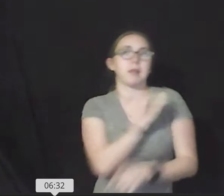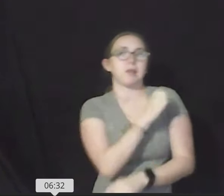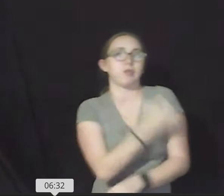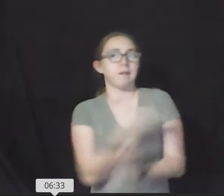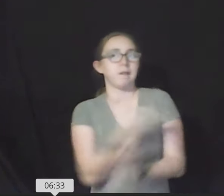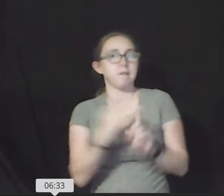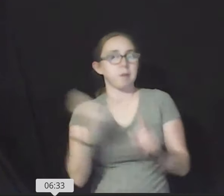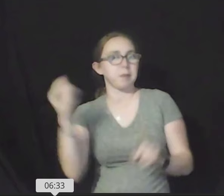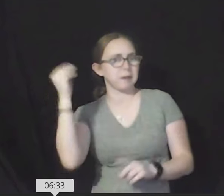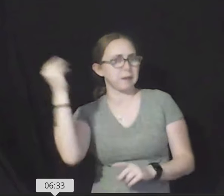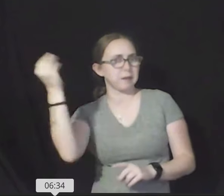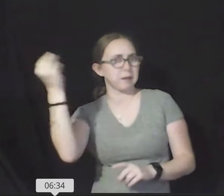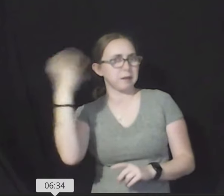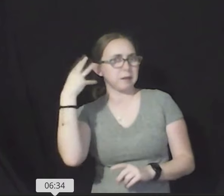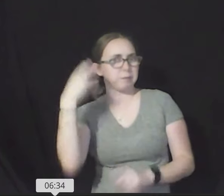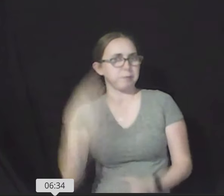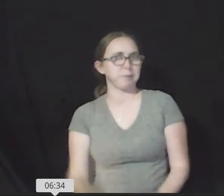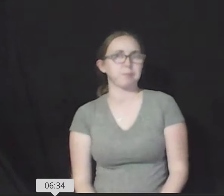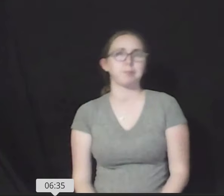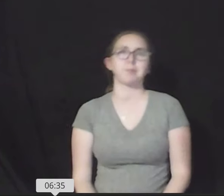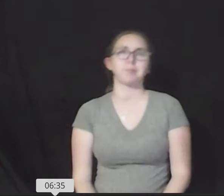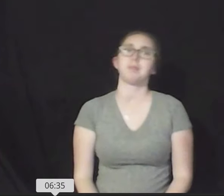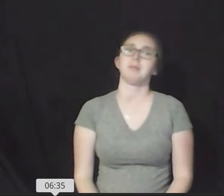get power from?